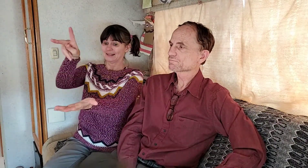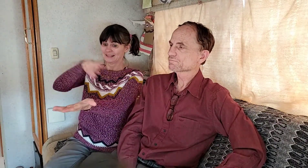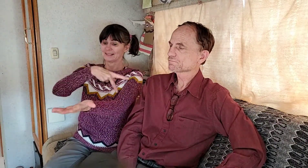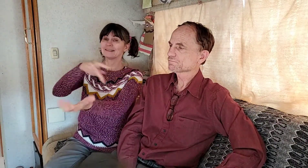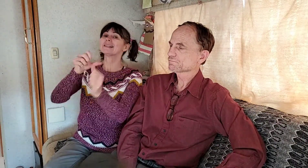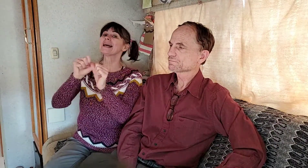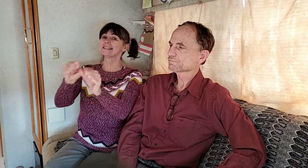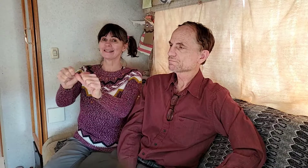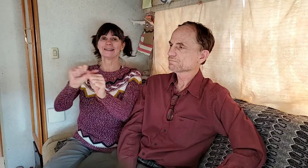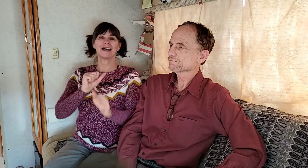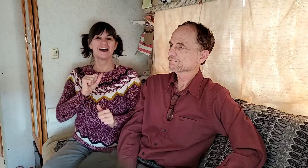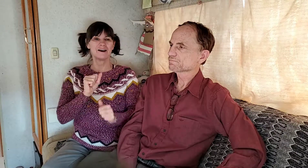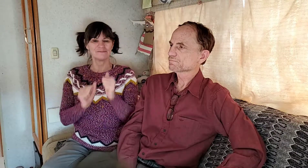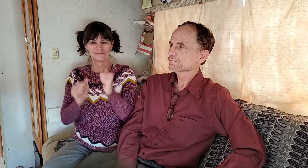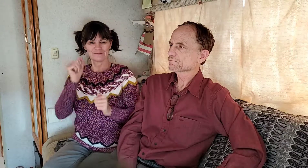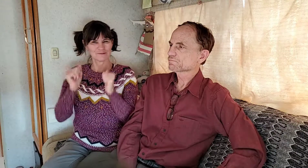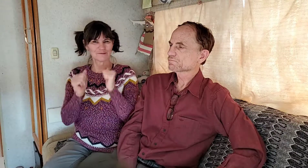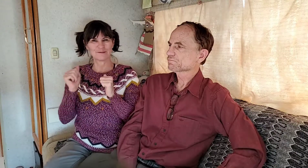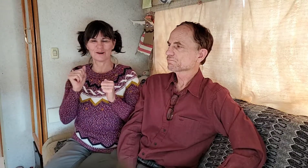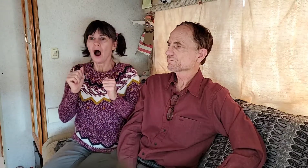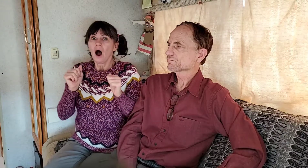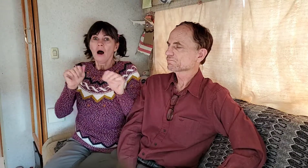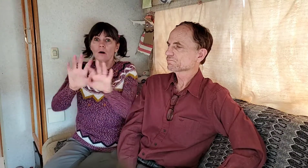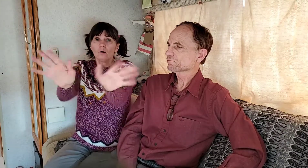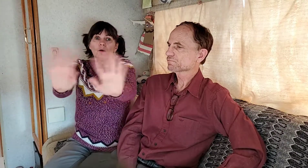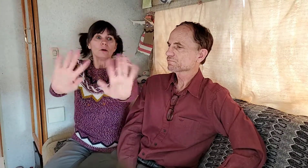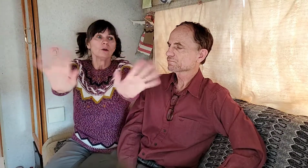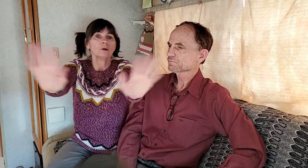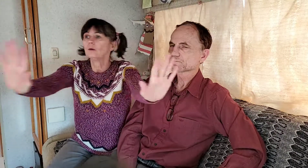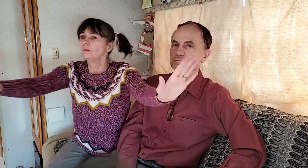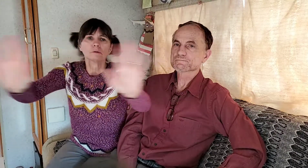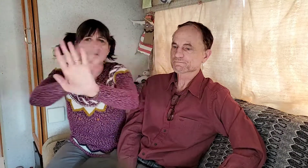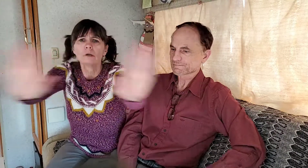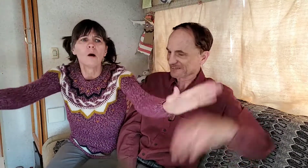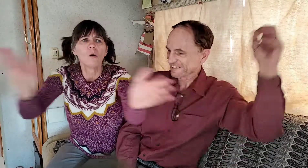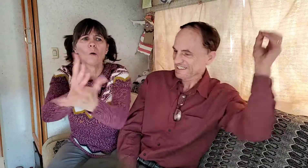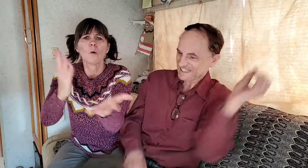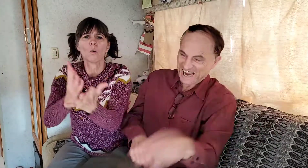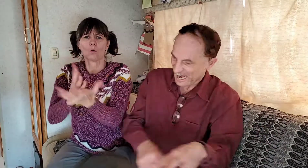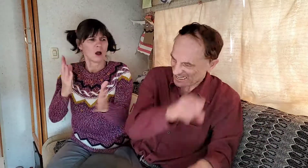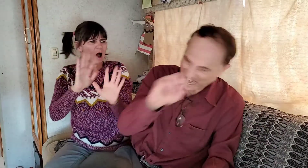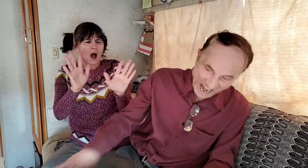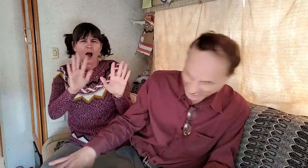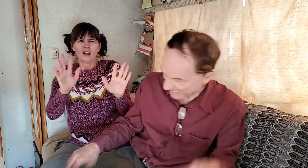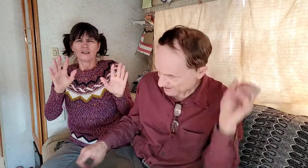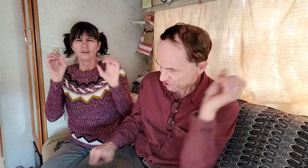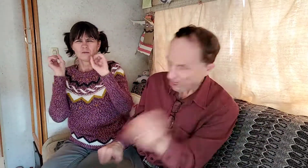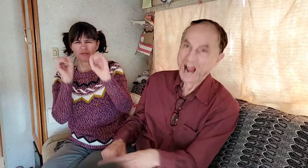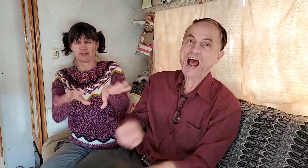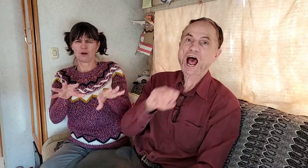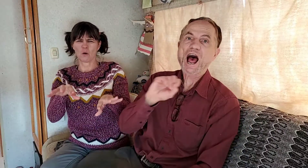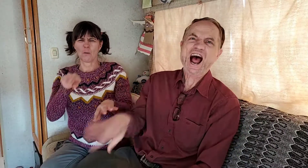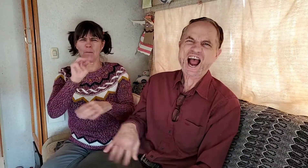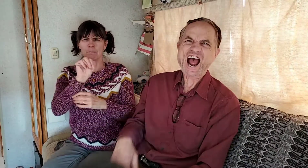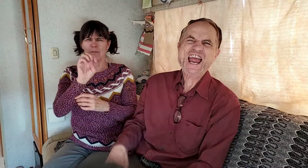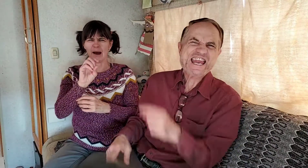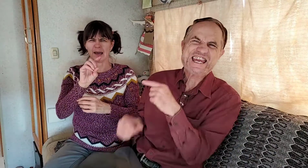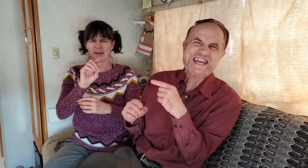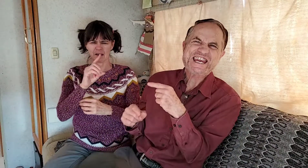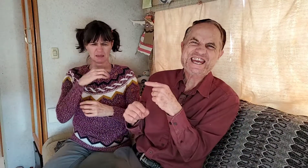still dance in them. Ooh. Oh, no. Don't throw mud